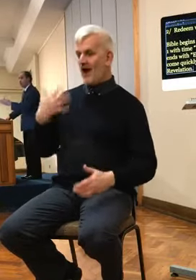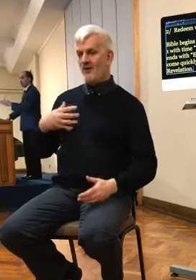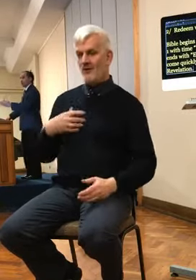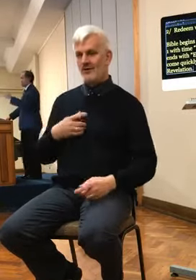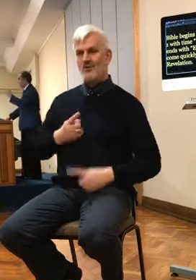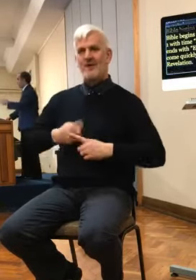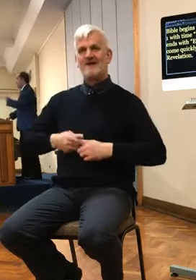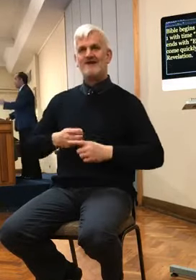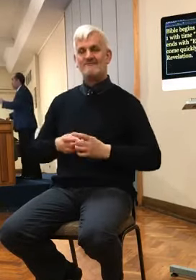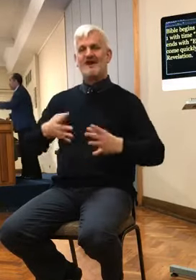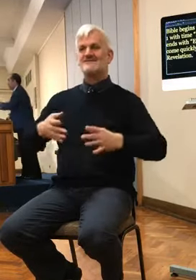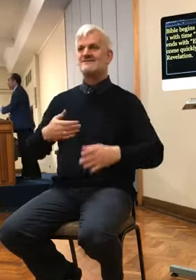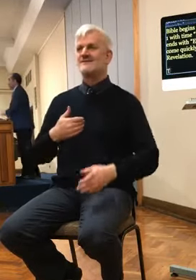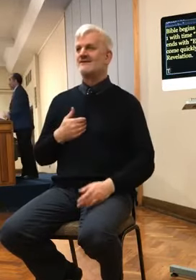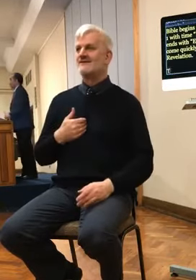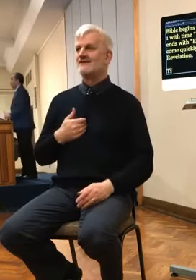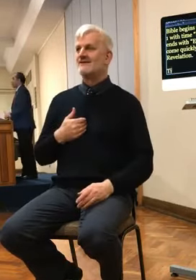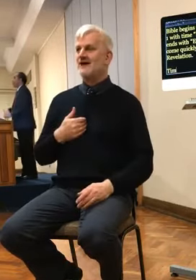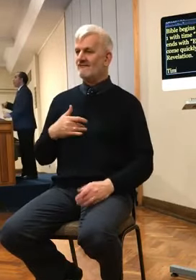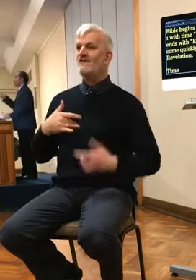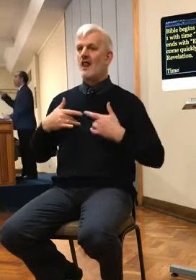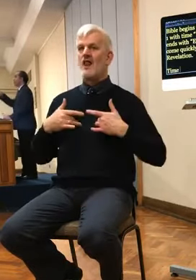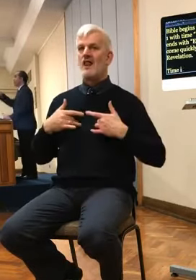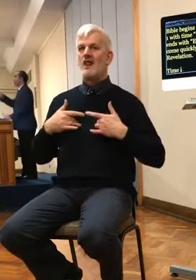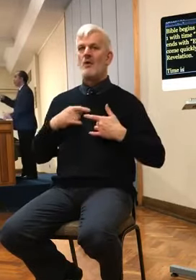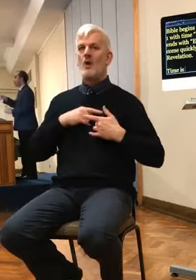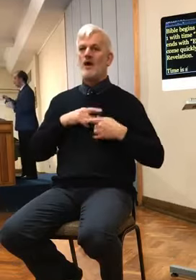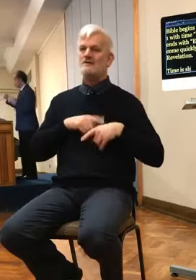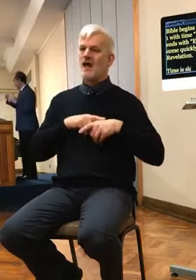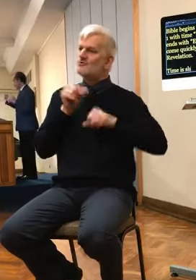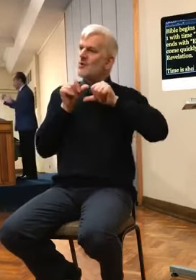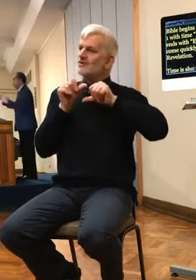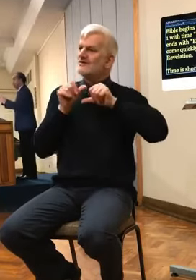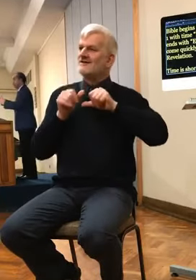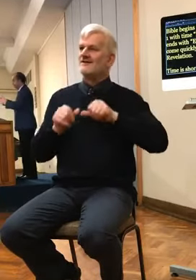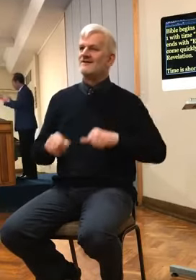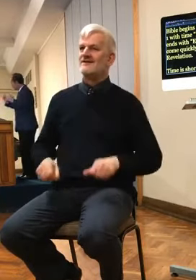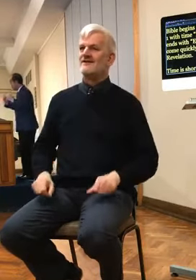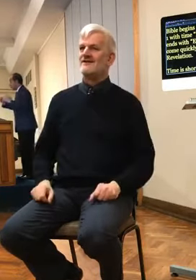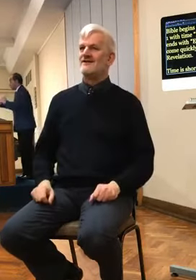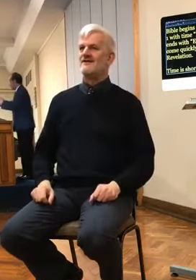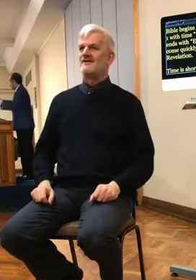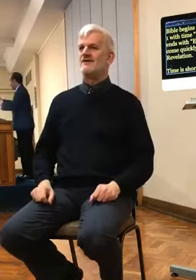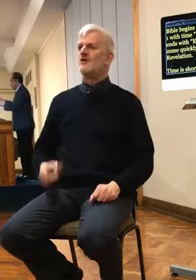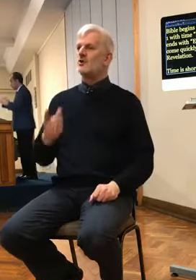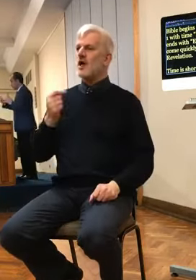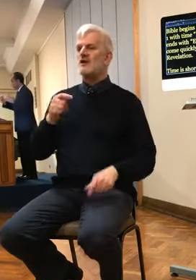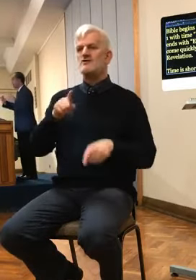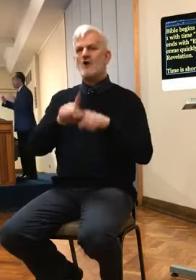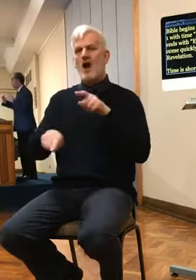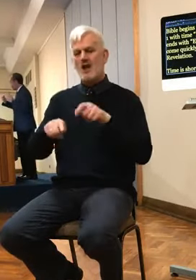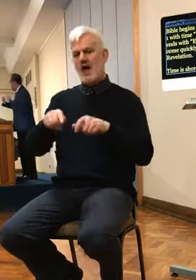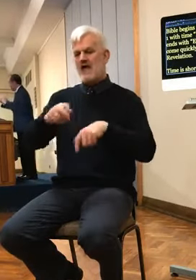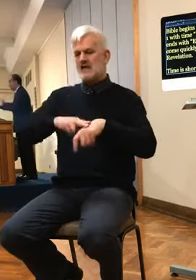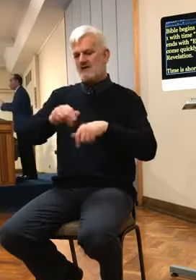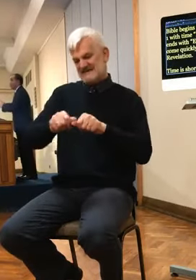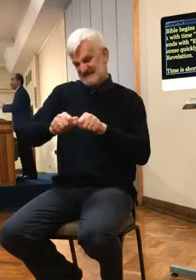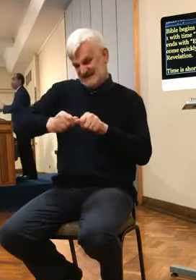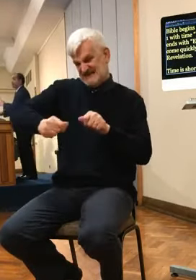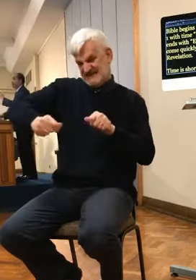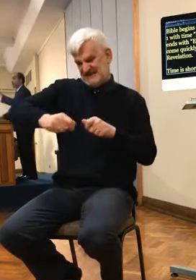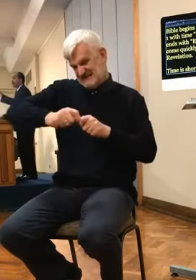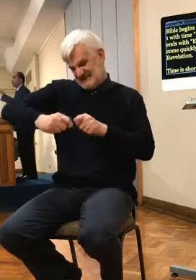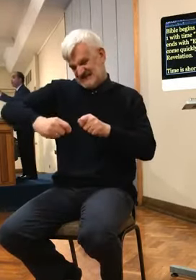Why? Time is short. No matter how you prolongate it or elongate it, no matter how you take